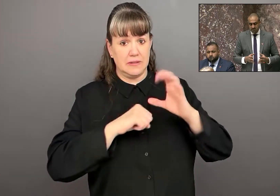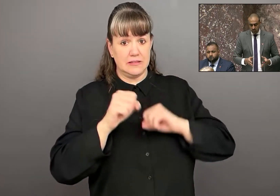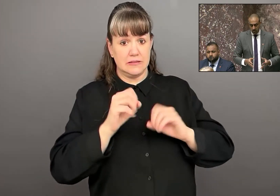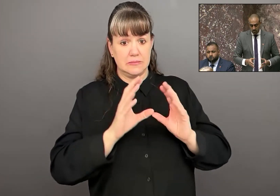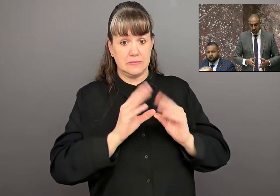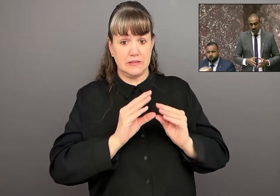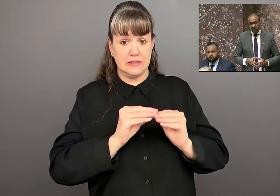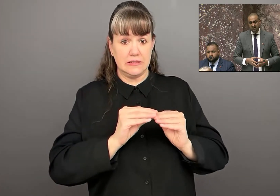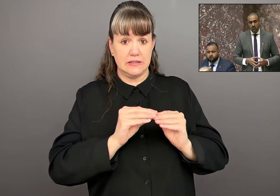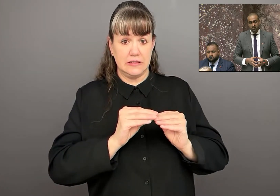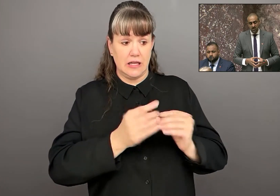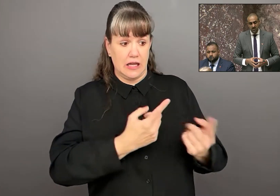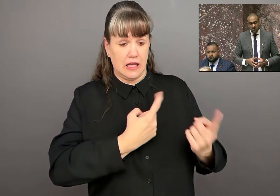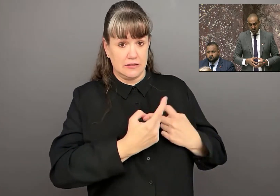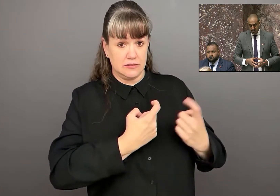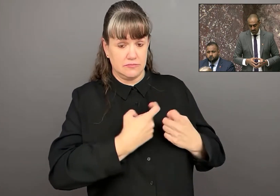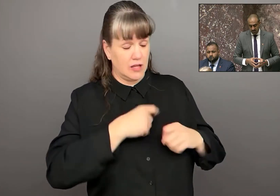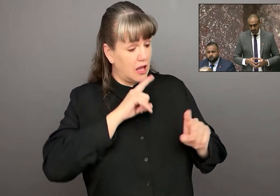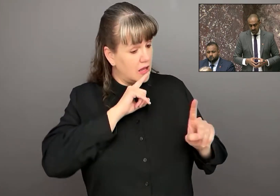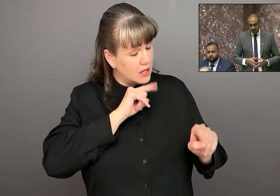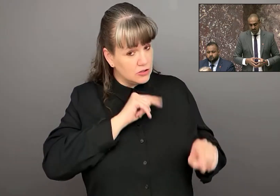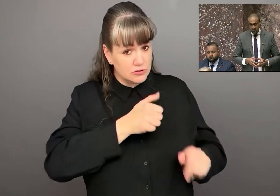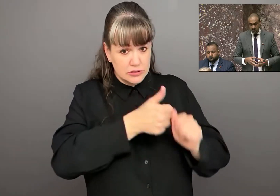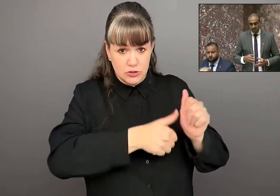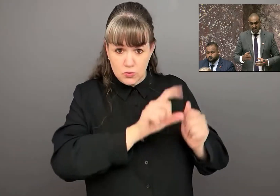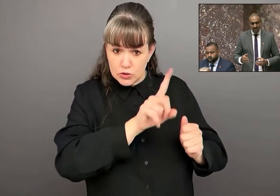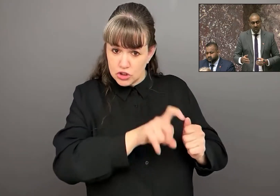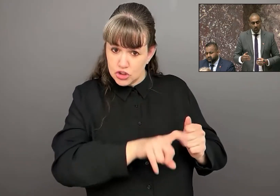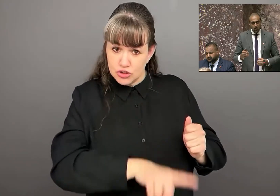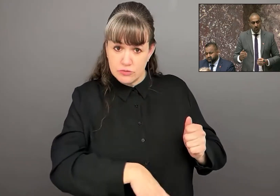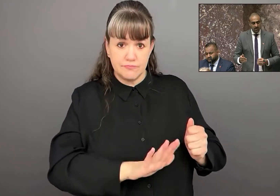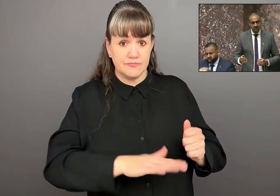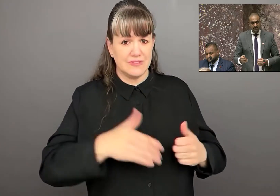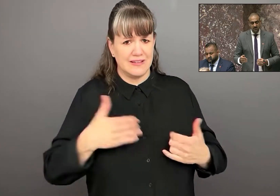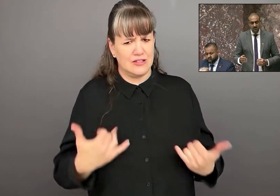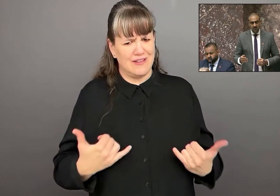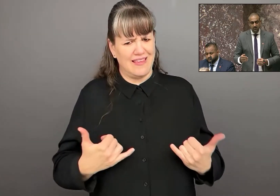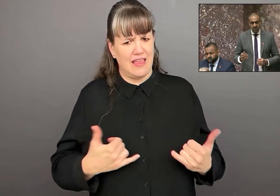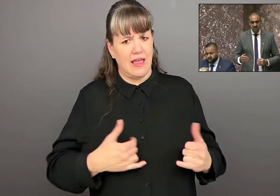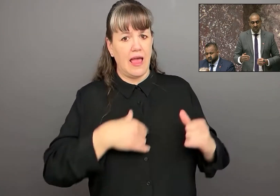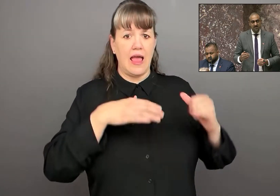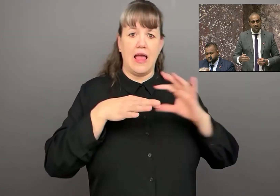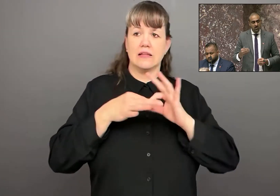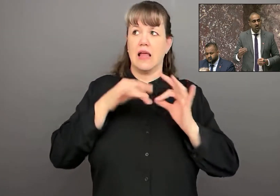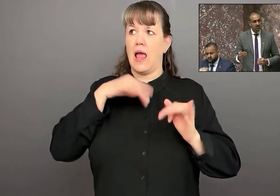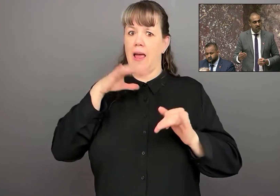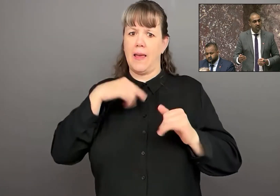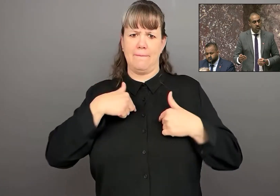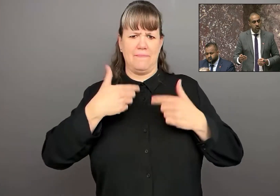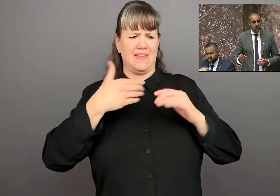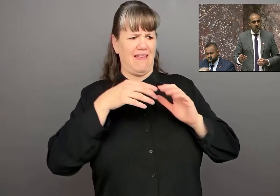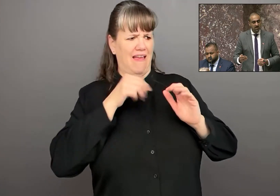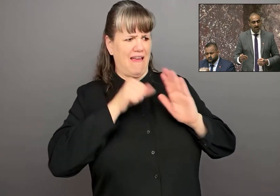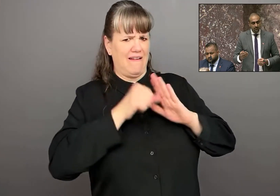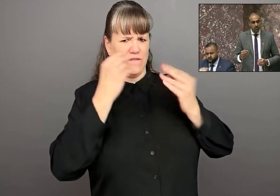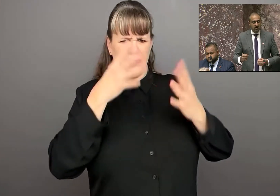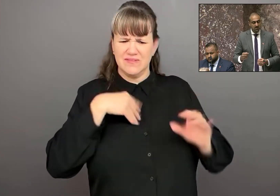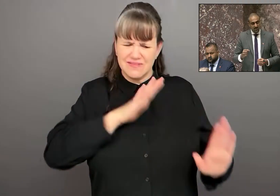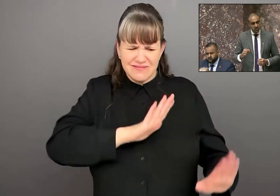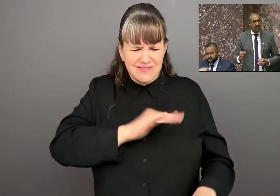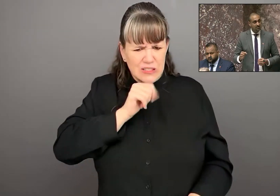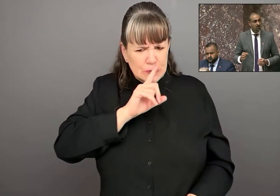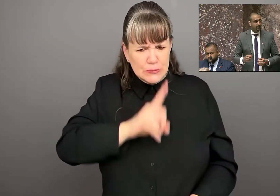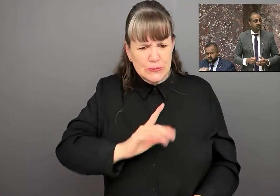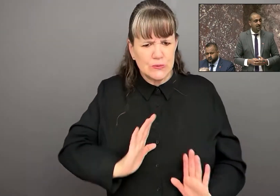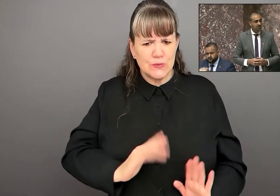In this situation, I've laid out pretty clearly that the staff that were working there believed they saw the individual and put